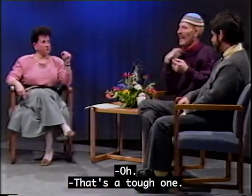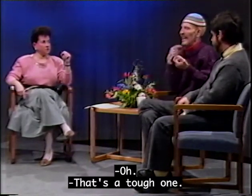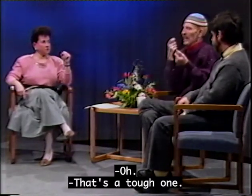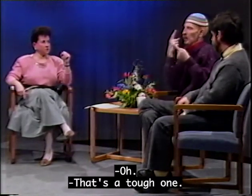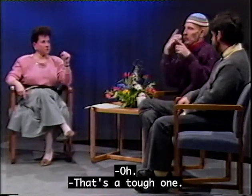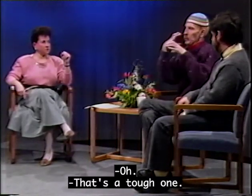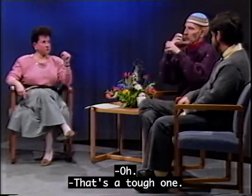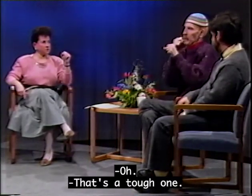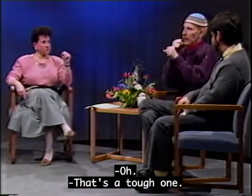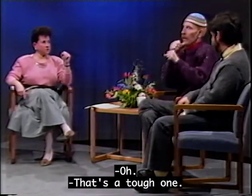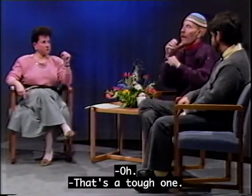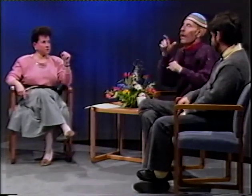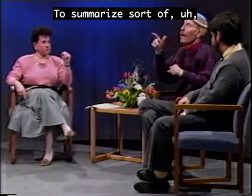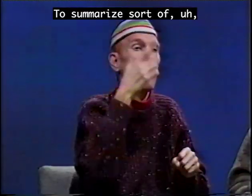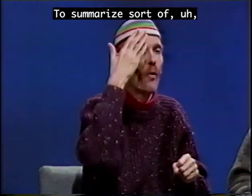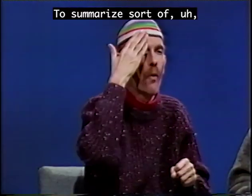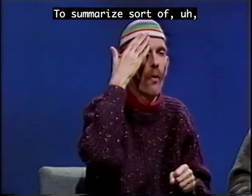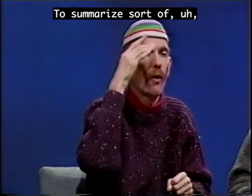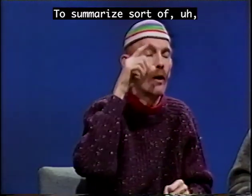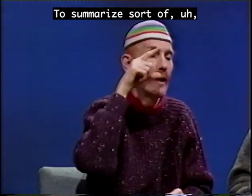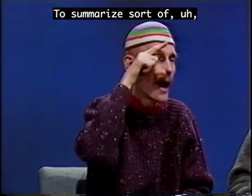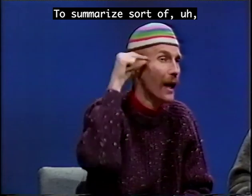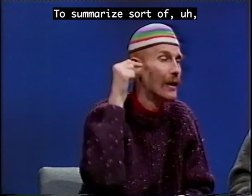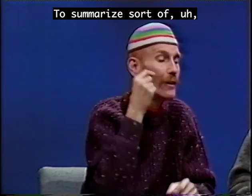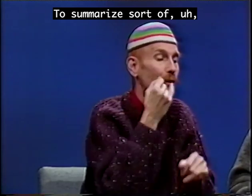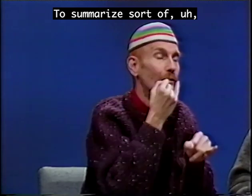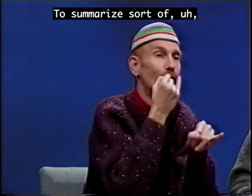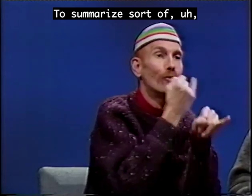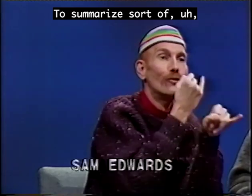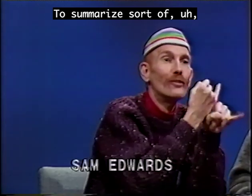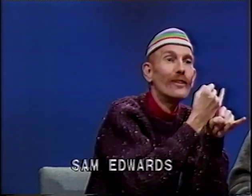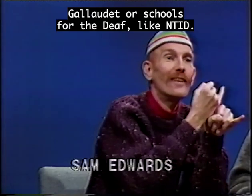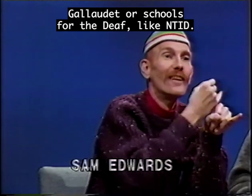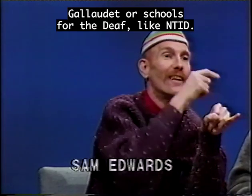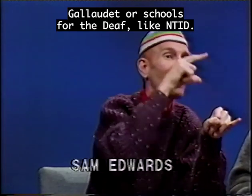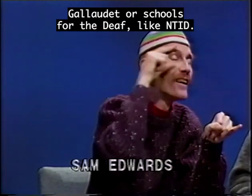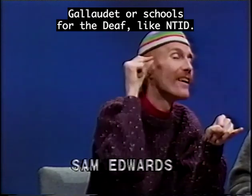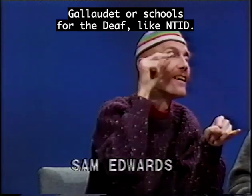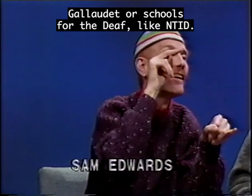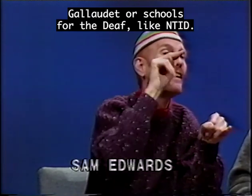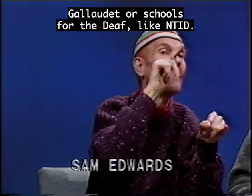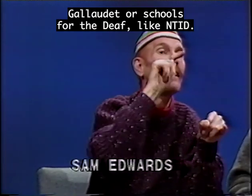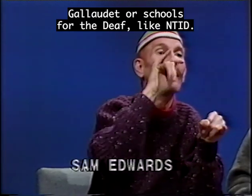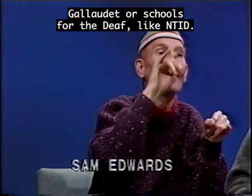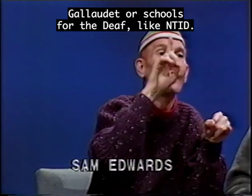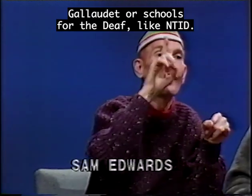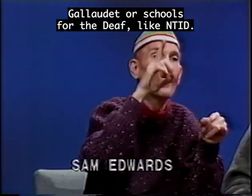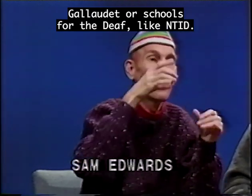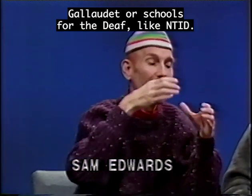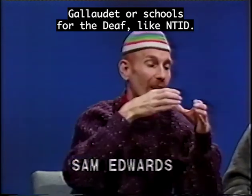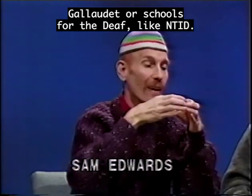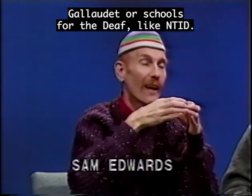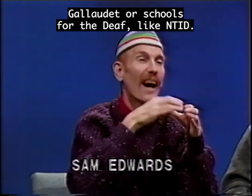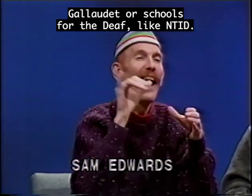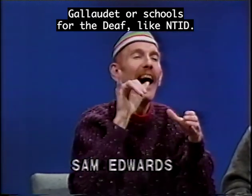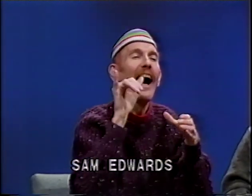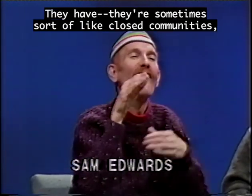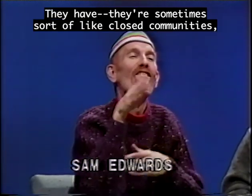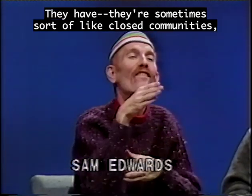That's a tough one. To summarize, sort of Gallaudet, or it's schools for the deaf, like NTID,